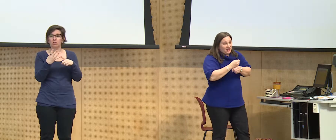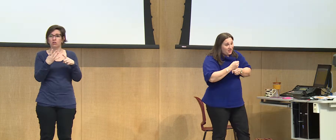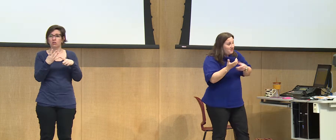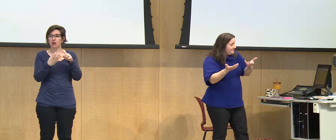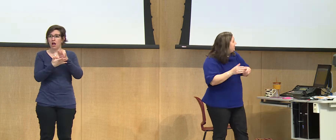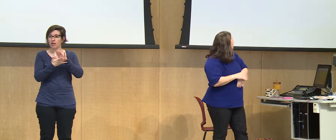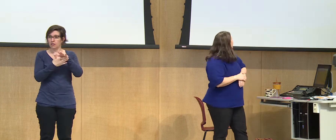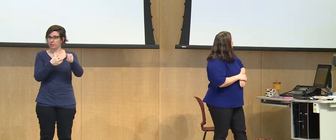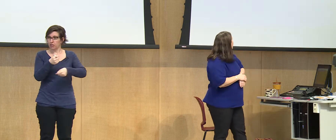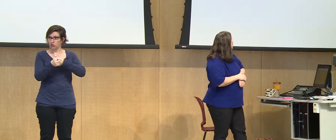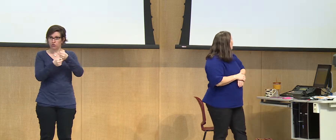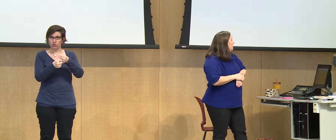year,